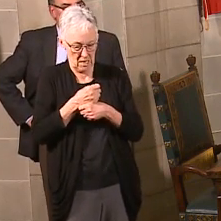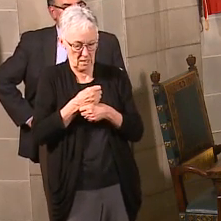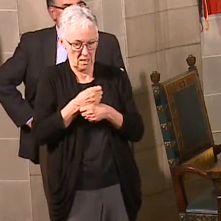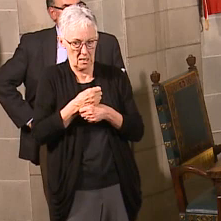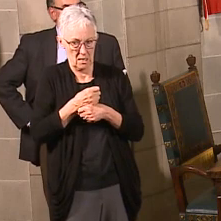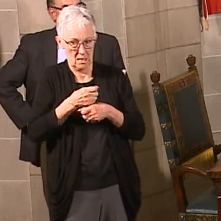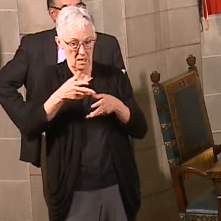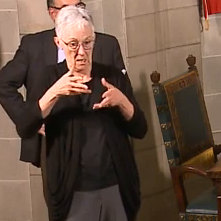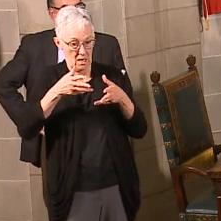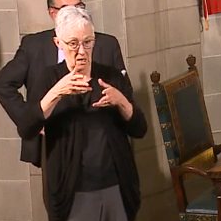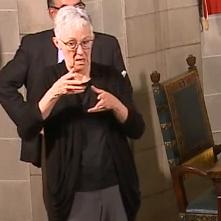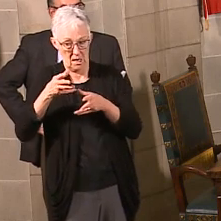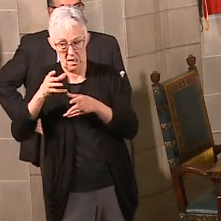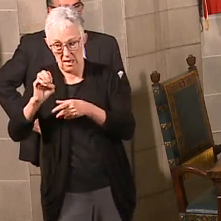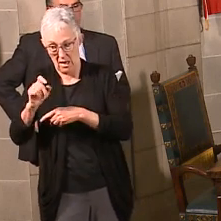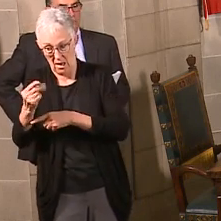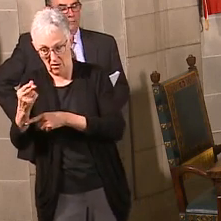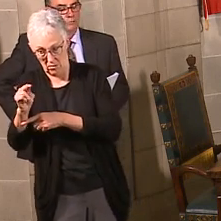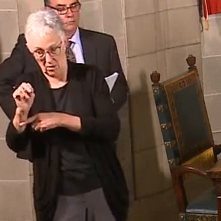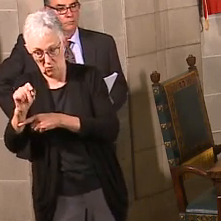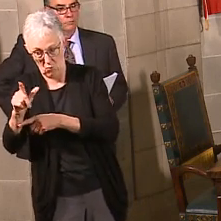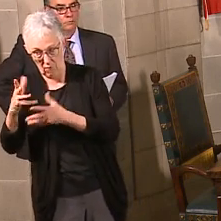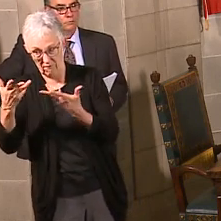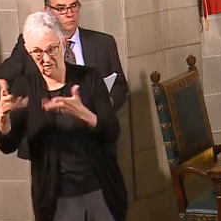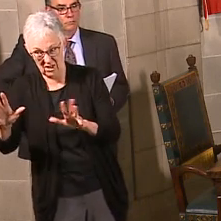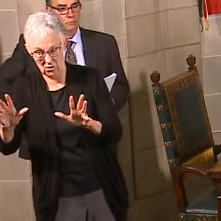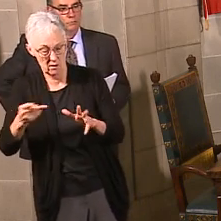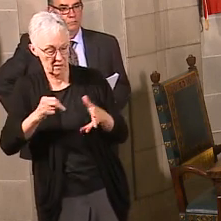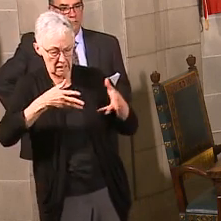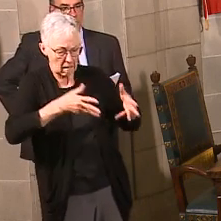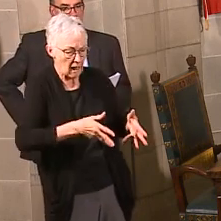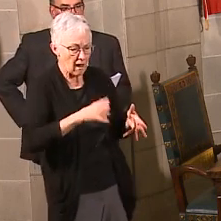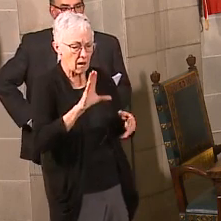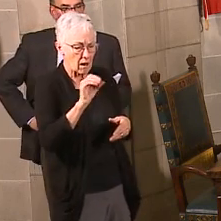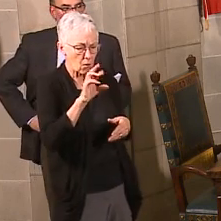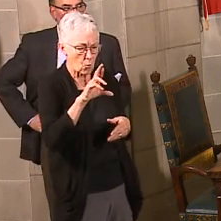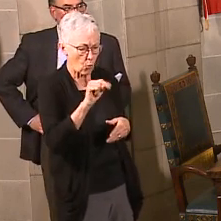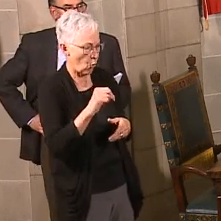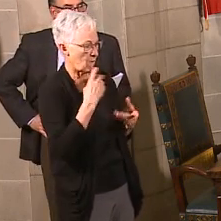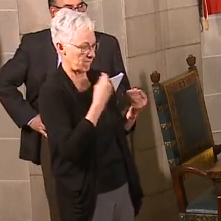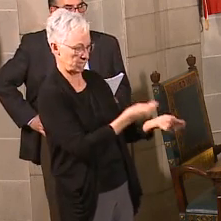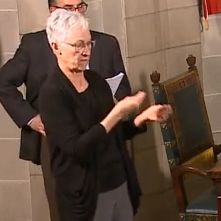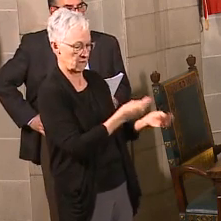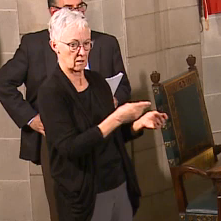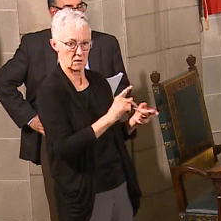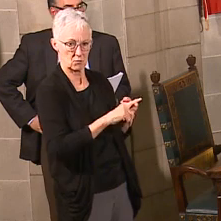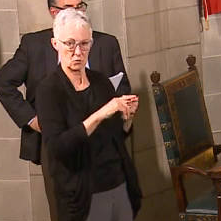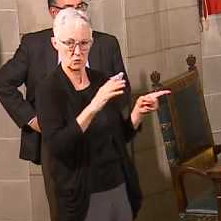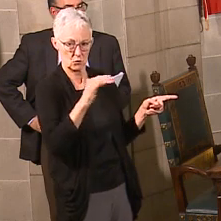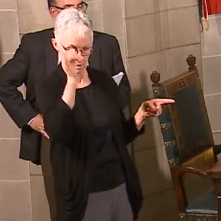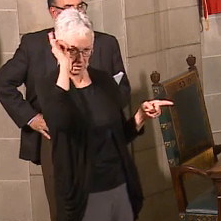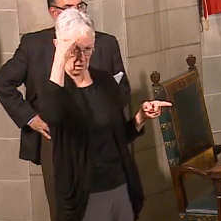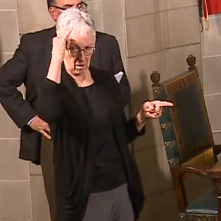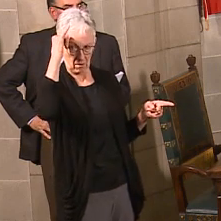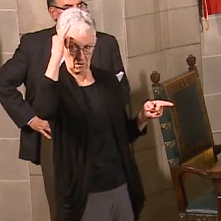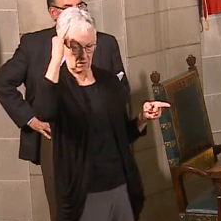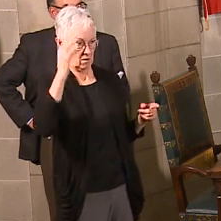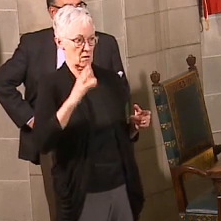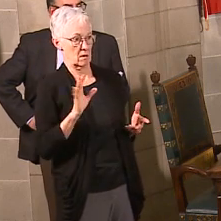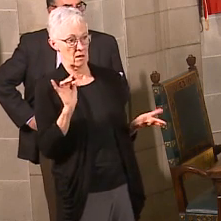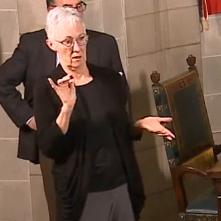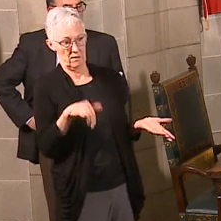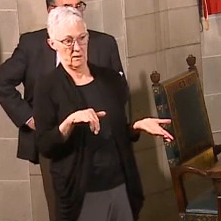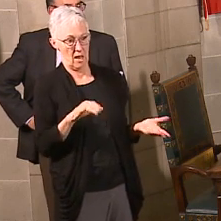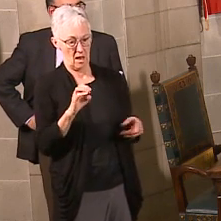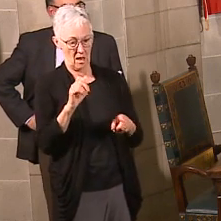food supplement to cattle. And so that's part of the golden triangle we have here between corn, ethanol, and cattle here in our state. And with one leg of that triangle,